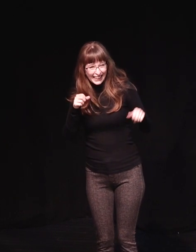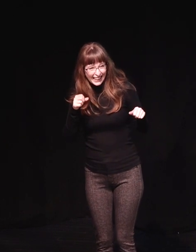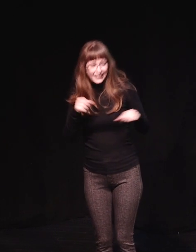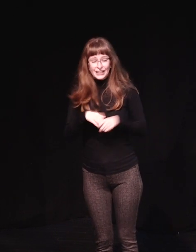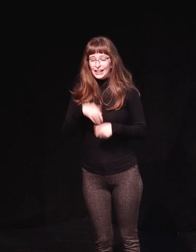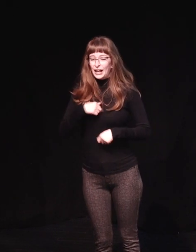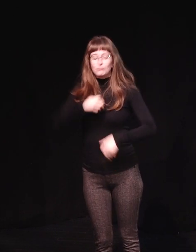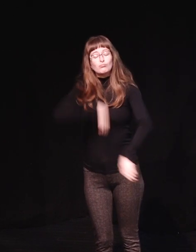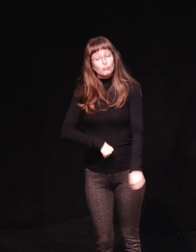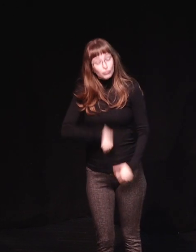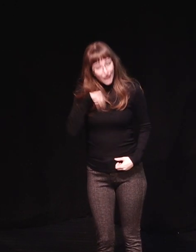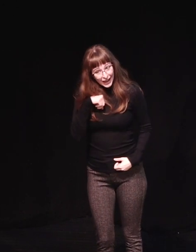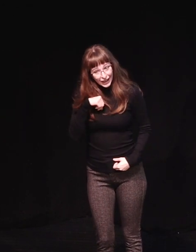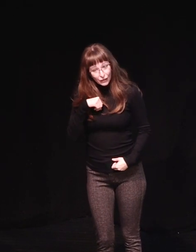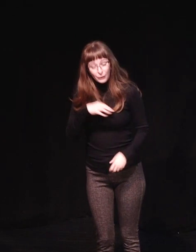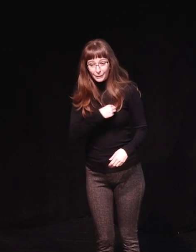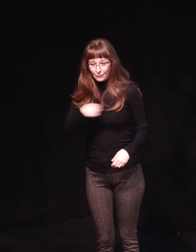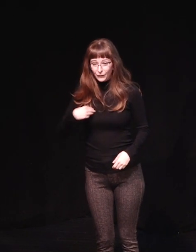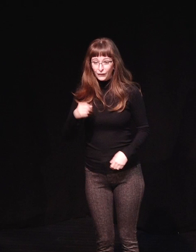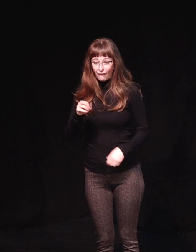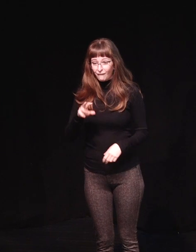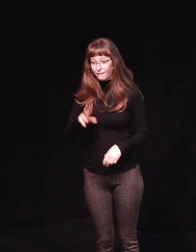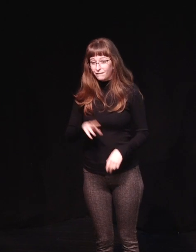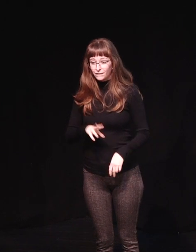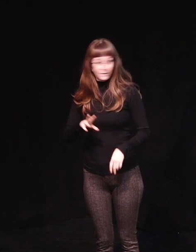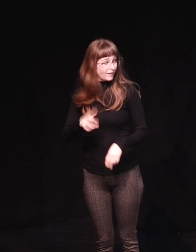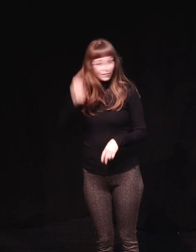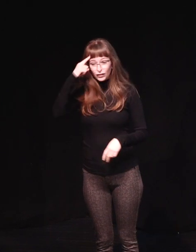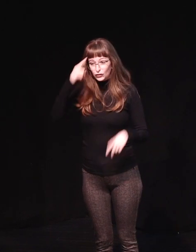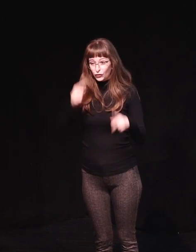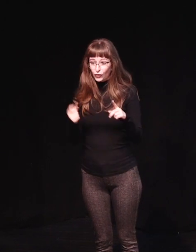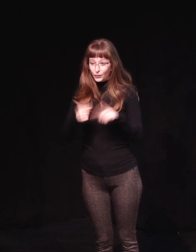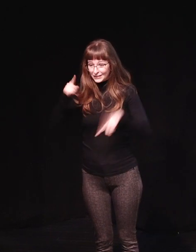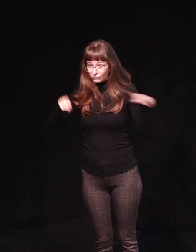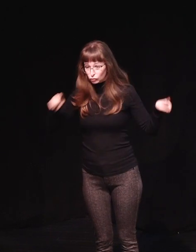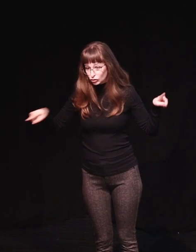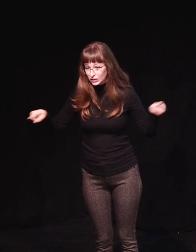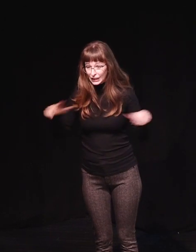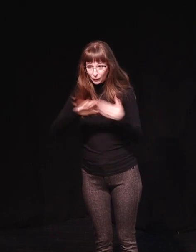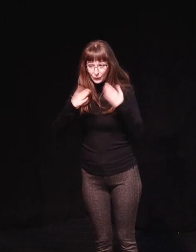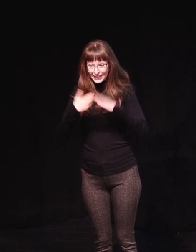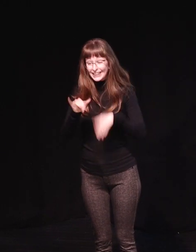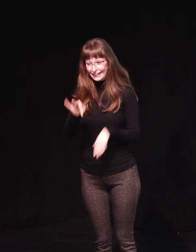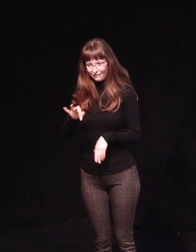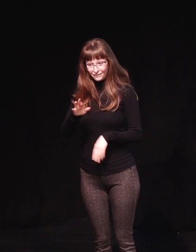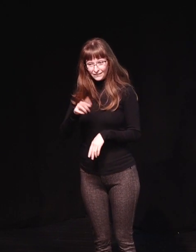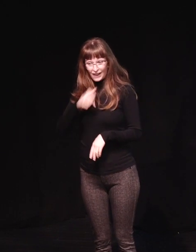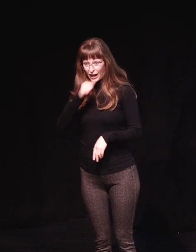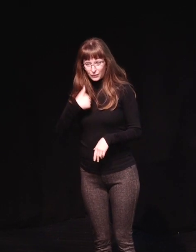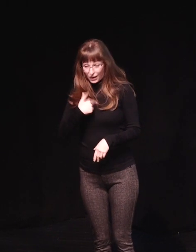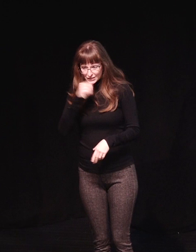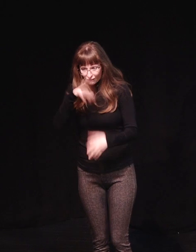be a member of the neurodivergent community, something I would have never said out loud if it was not for Real Abilities. We